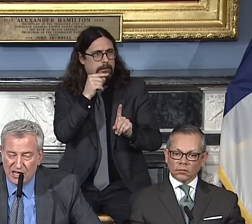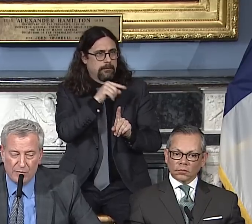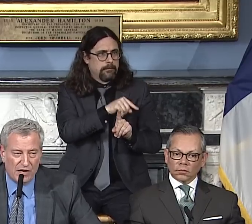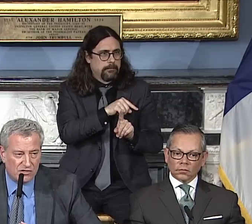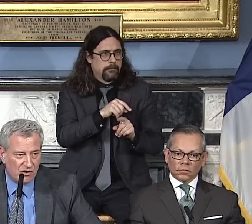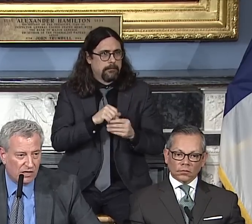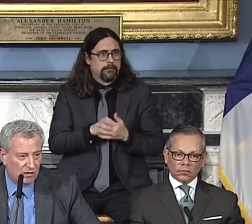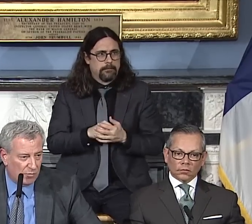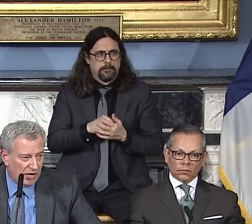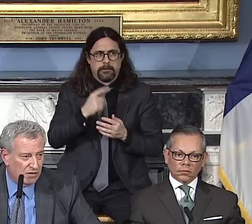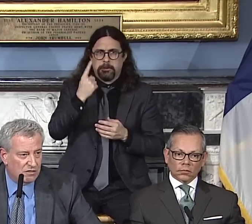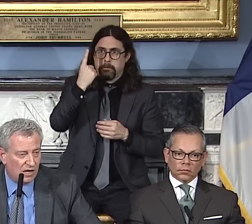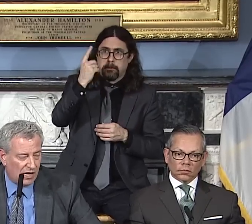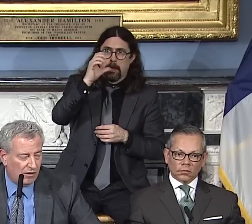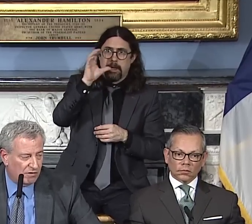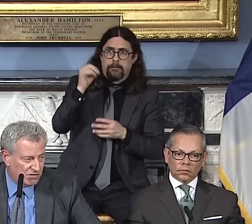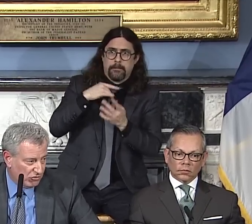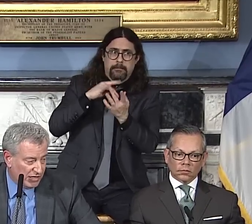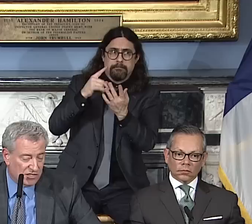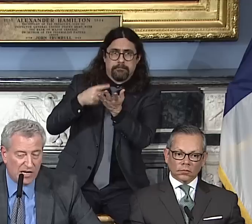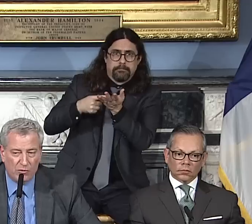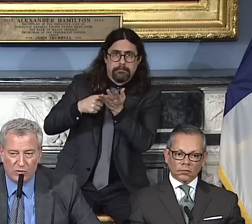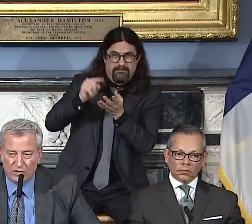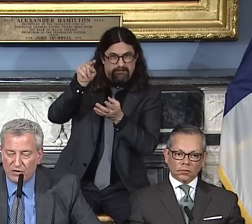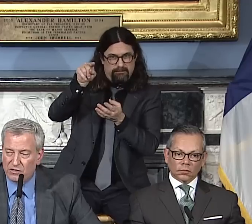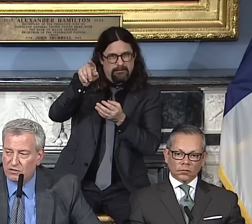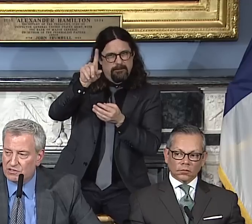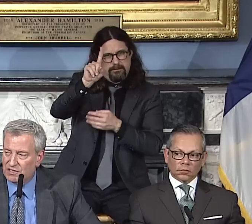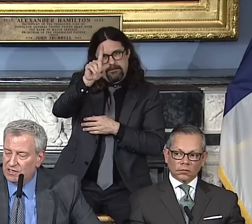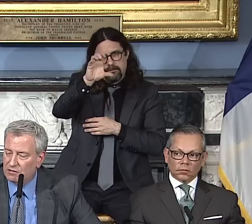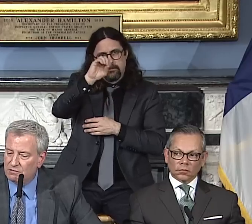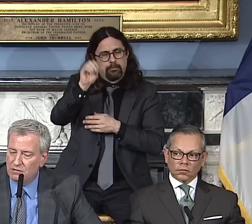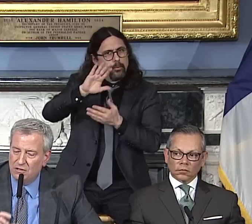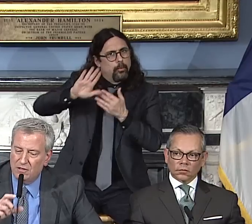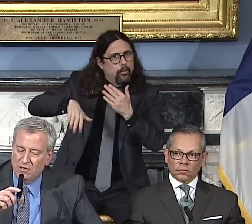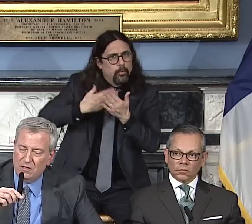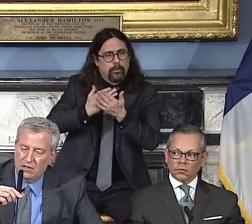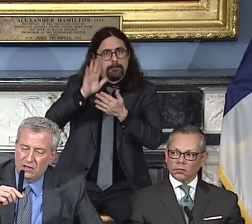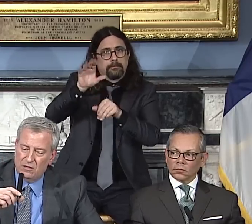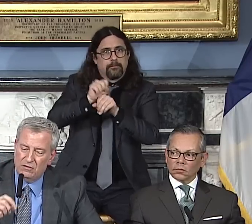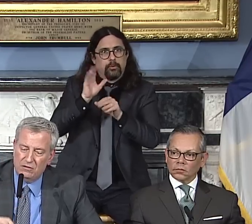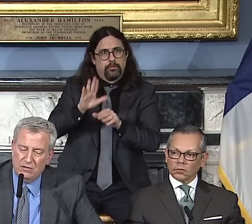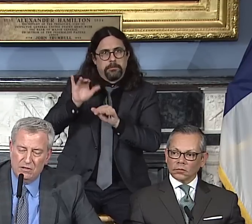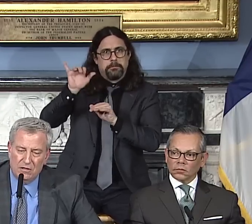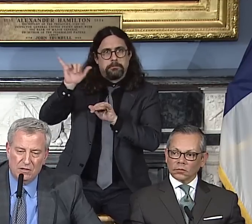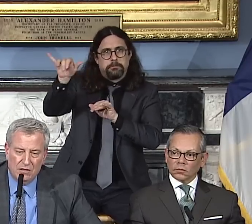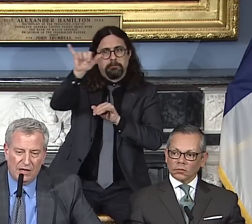harder time and strike a balance. It's a great example. One of the great New York City